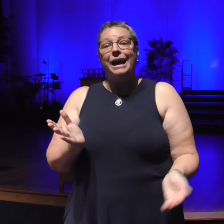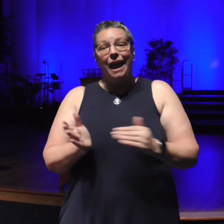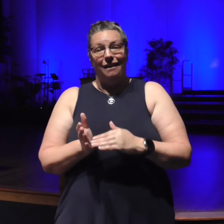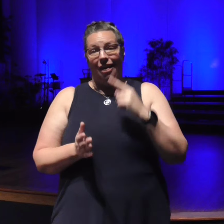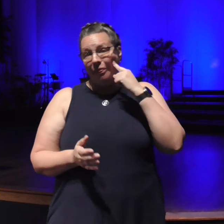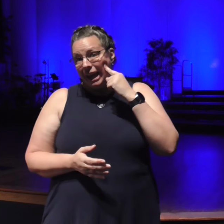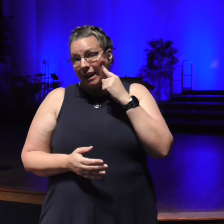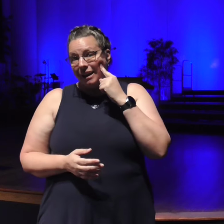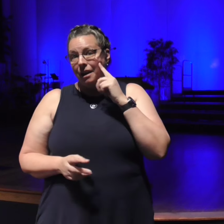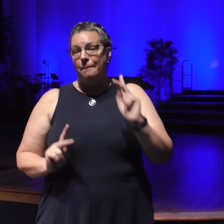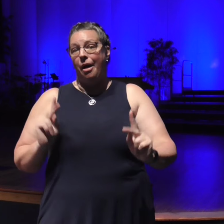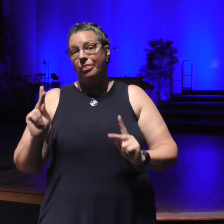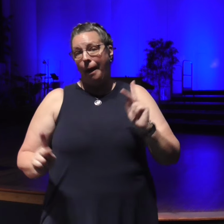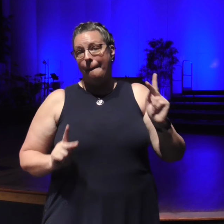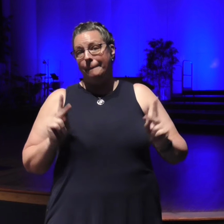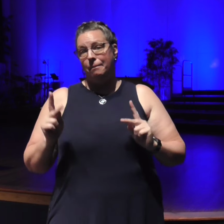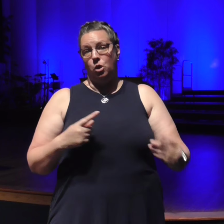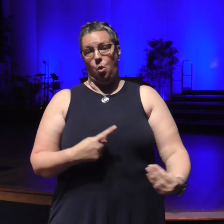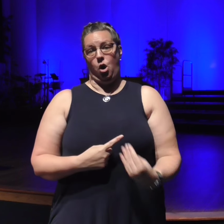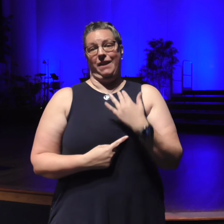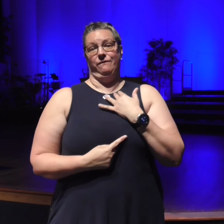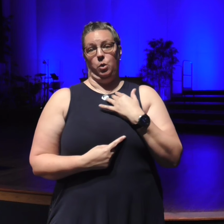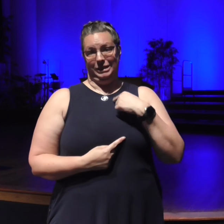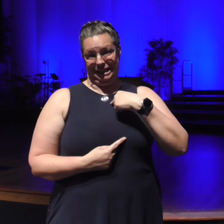about the people who have influenced you.